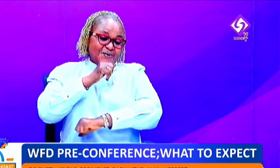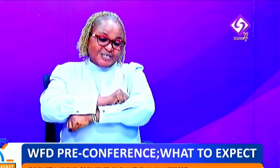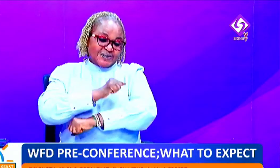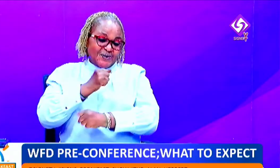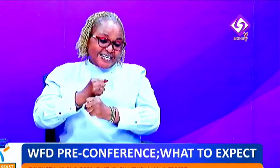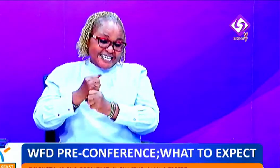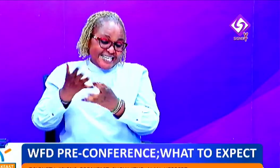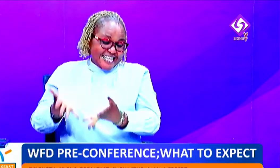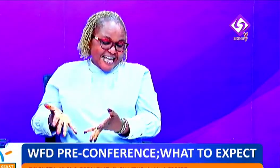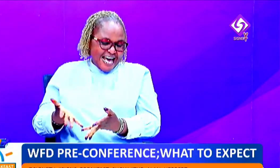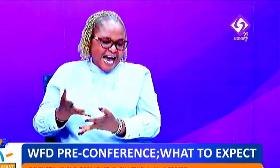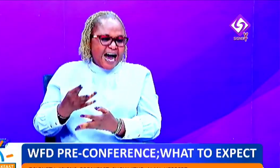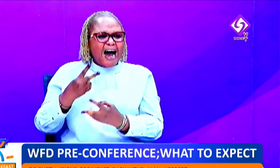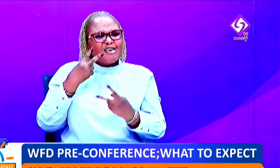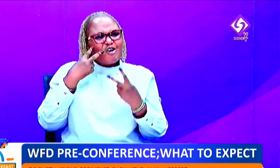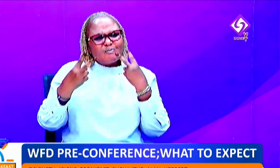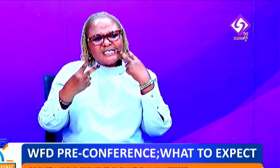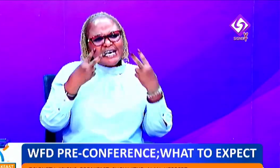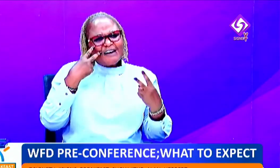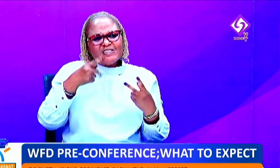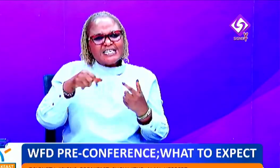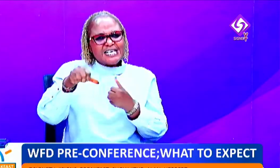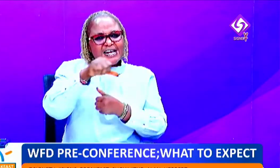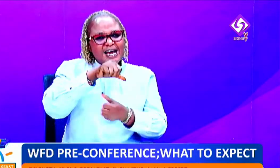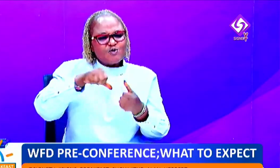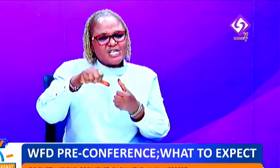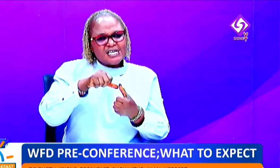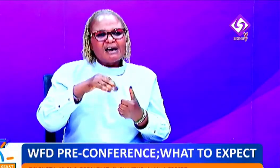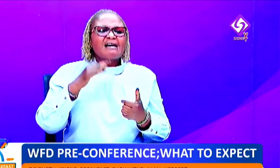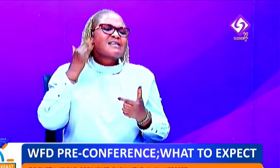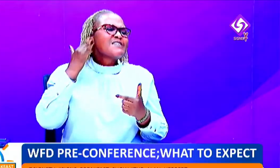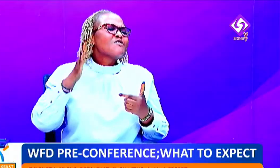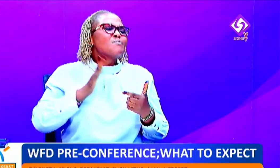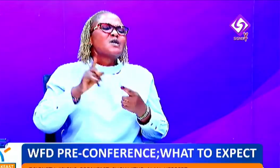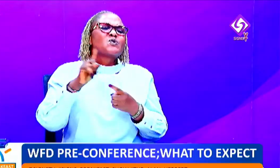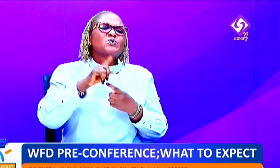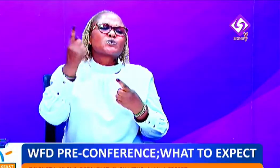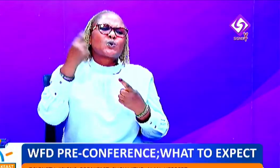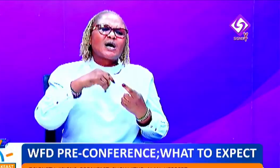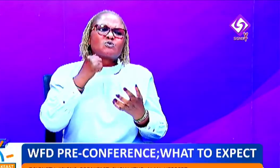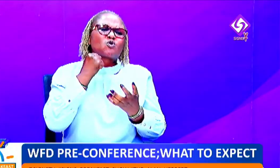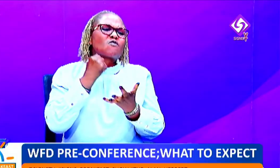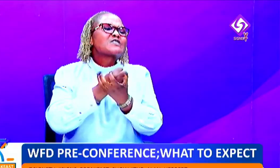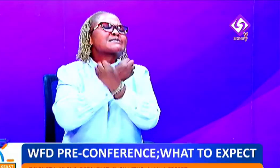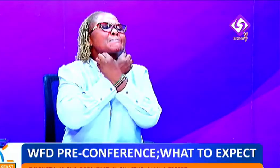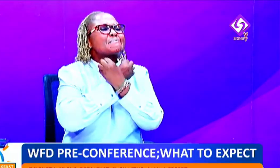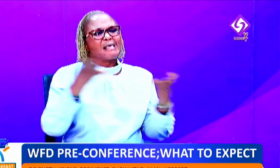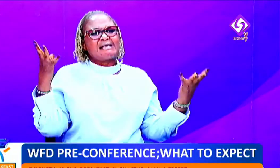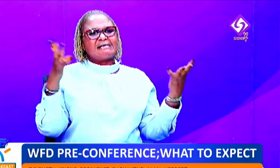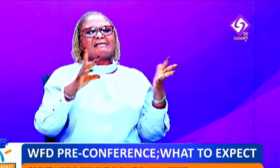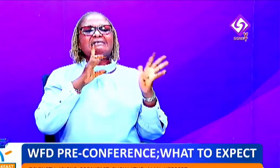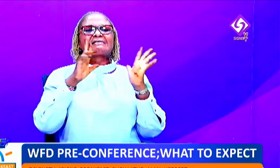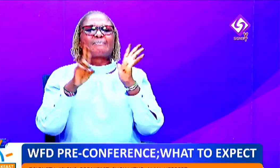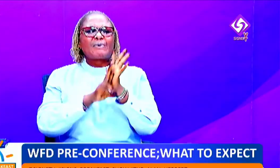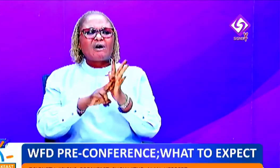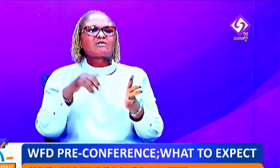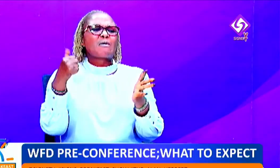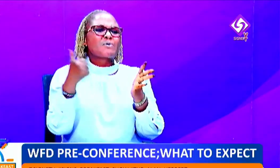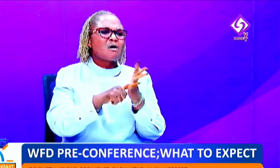mandate at the Kenya National Association of the Deaf, but I observed that those who were around me were all men.